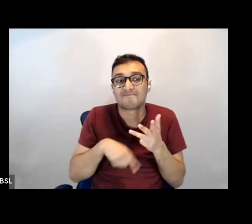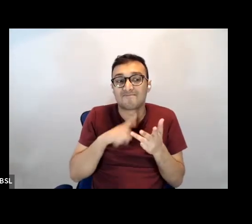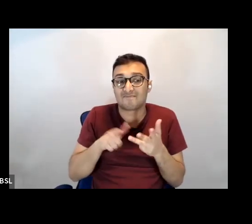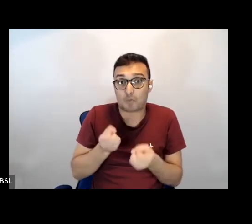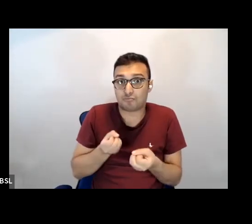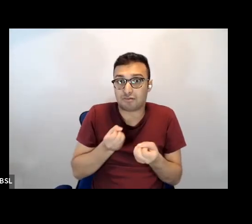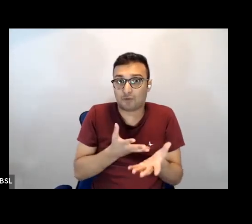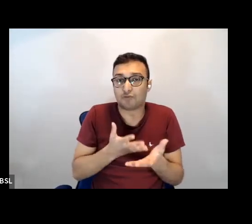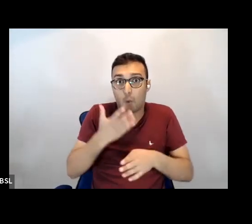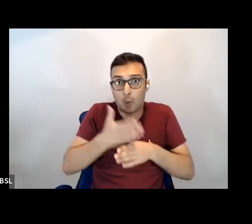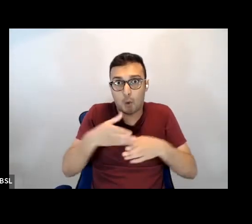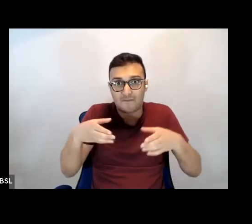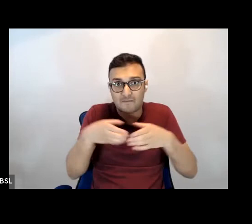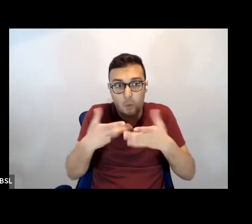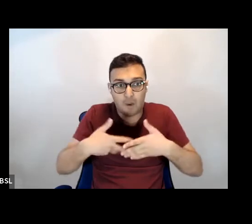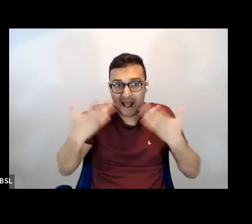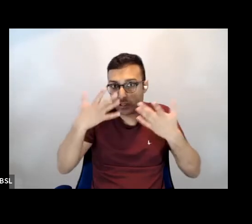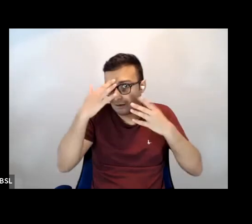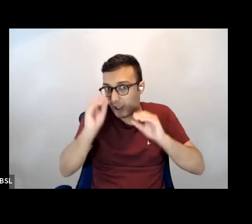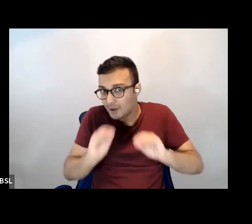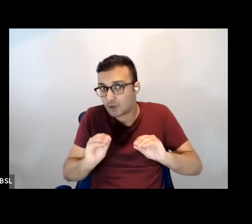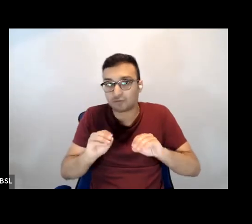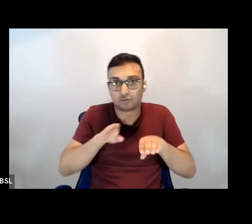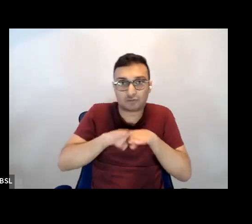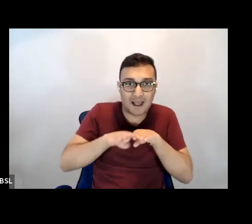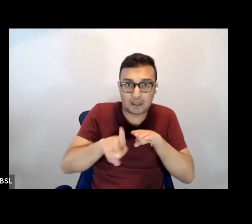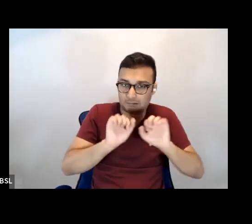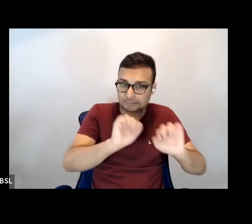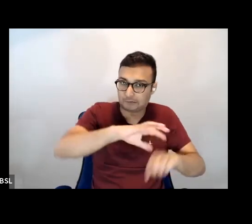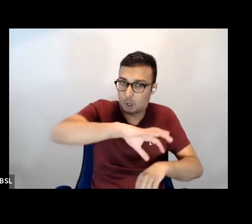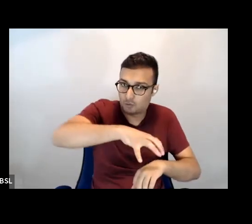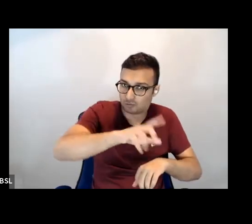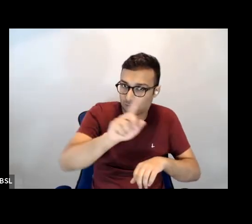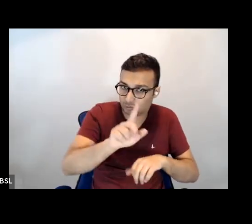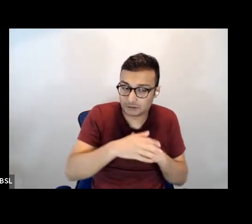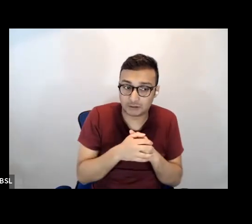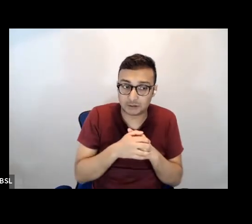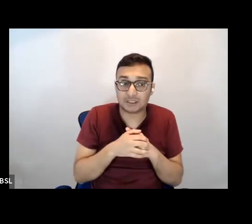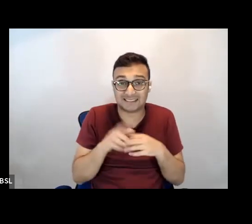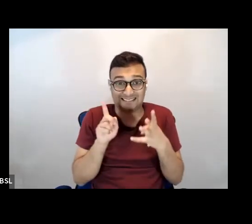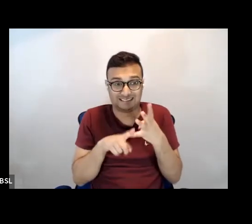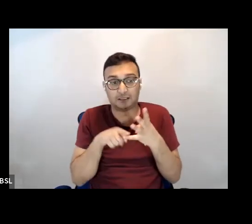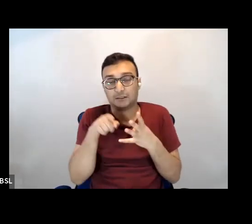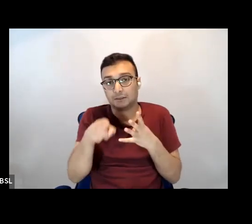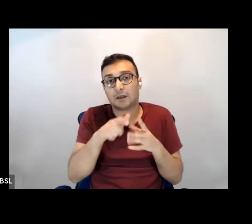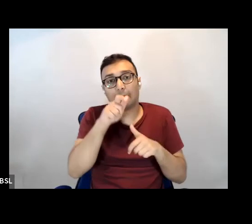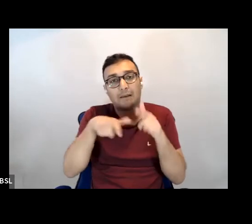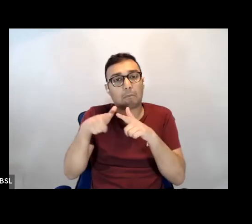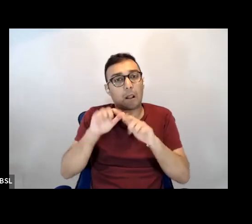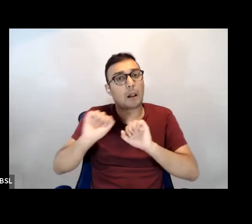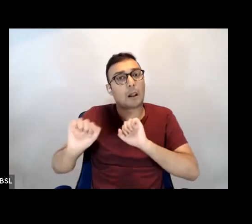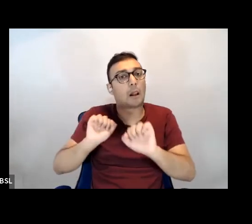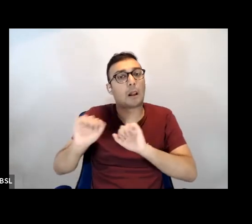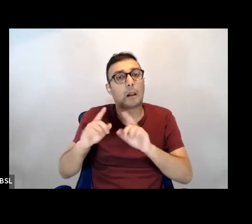and training in the country. And then understanding the experience of people, the people who